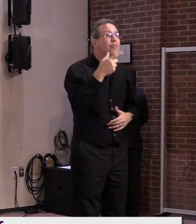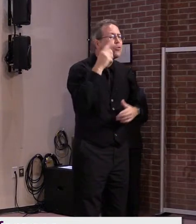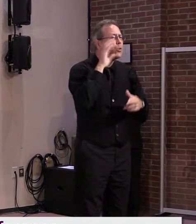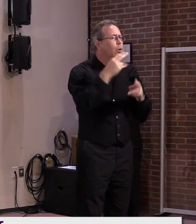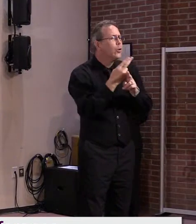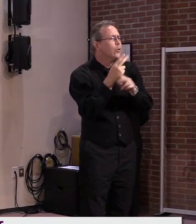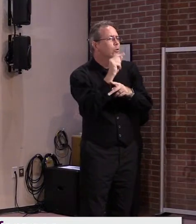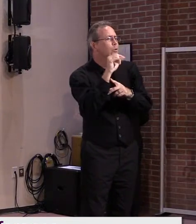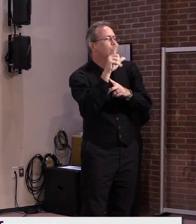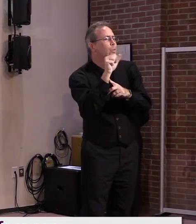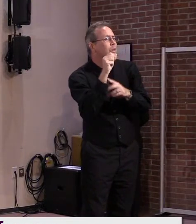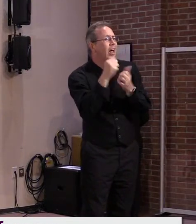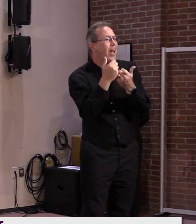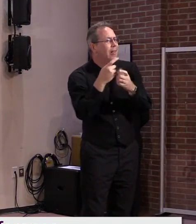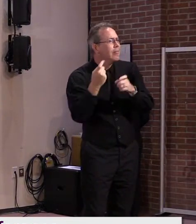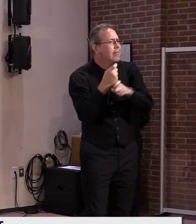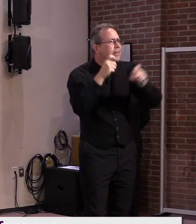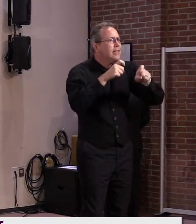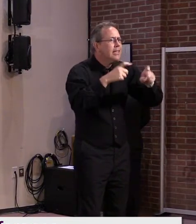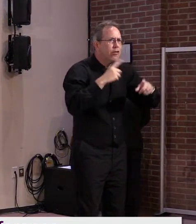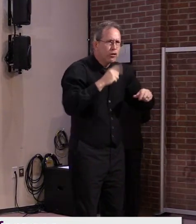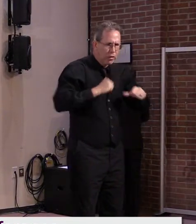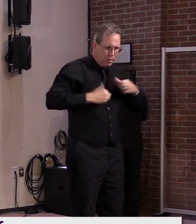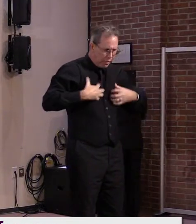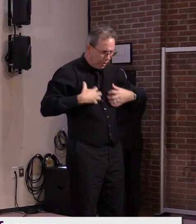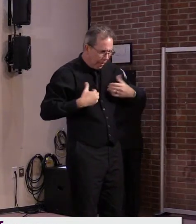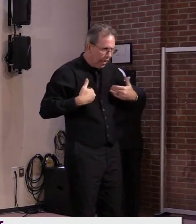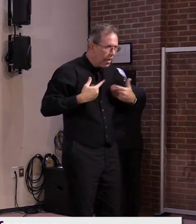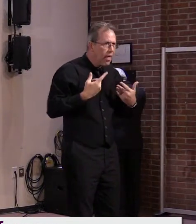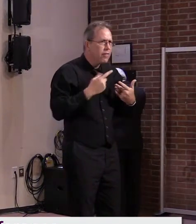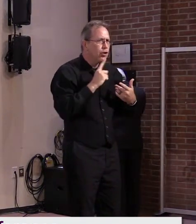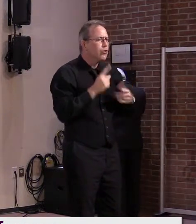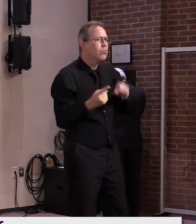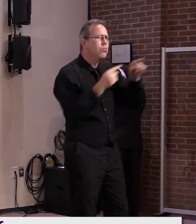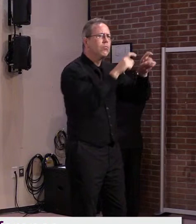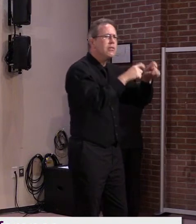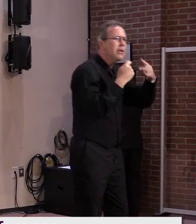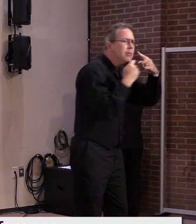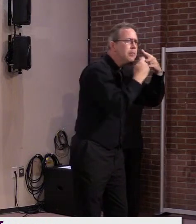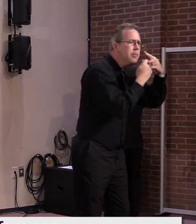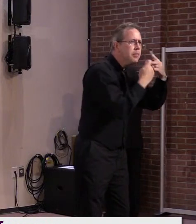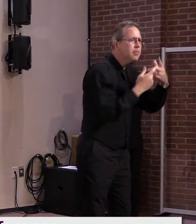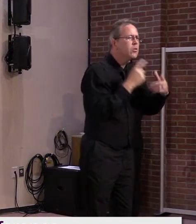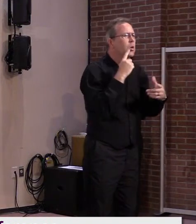available. At this point, I'll turn it over to Secretary French for a school update.